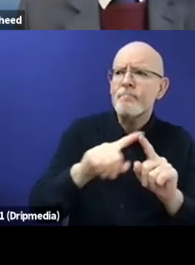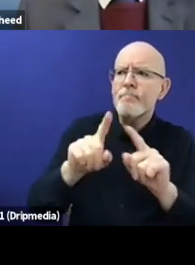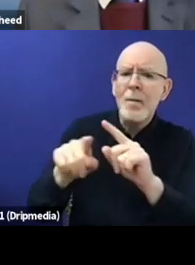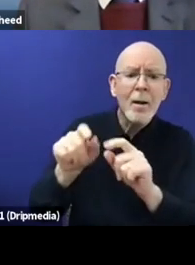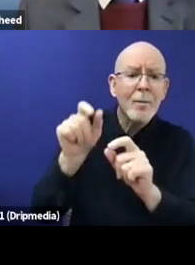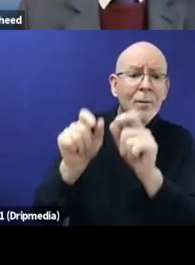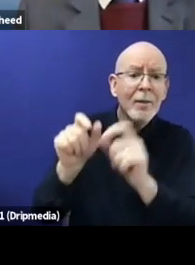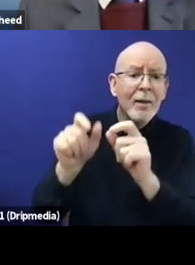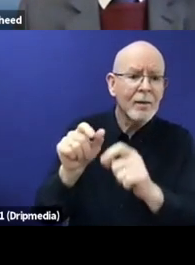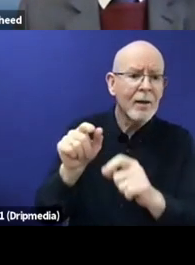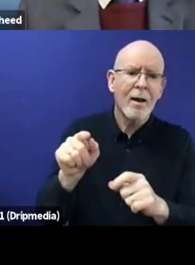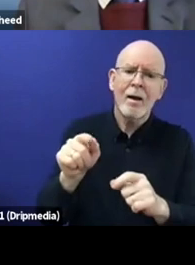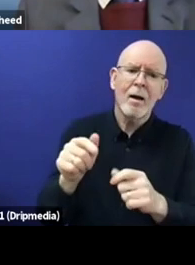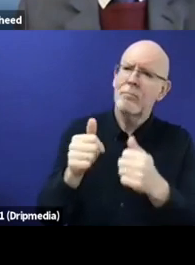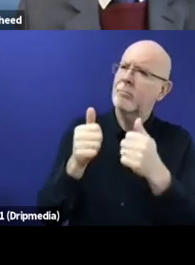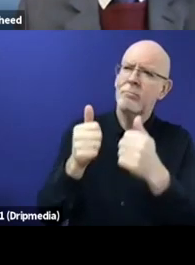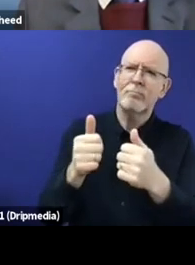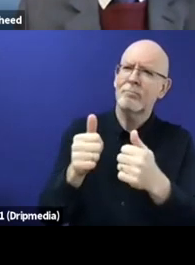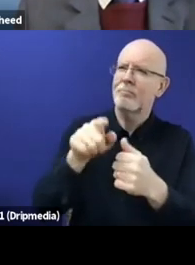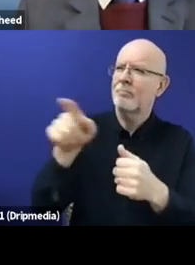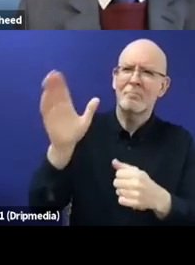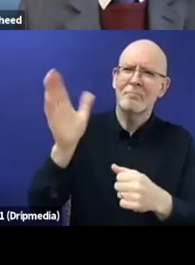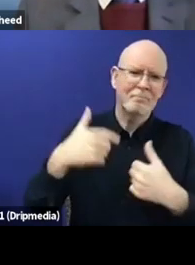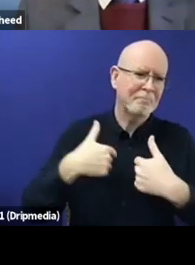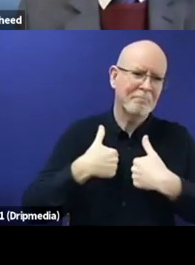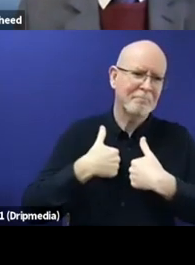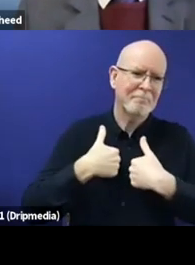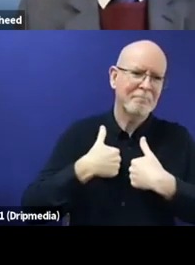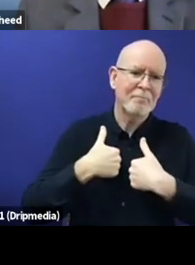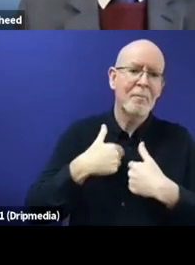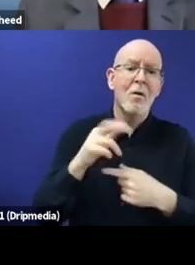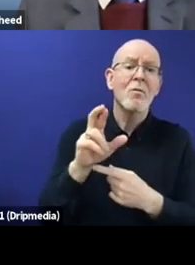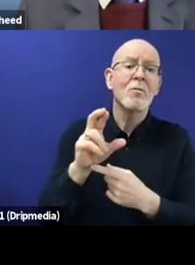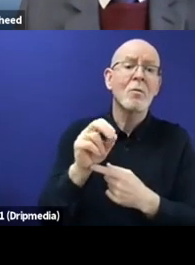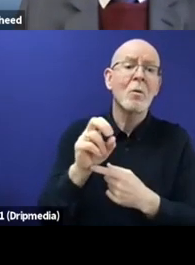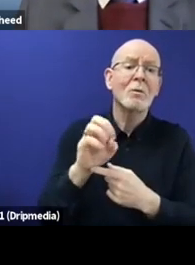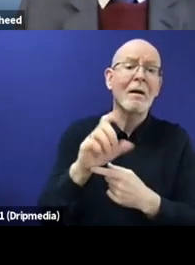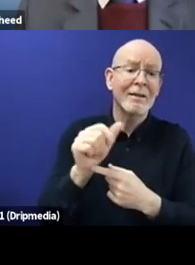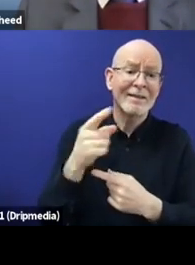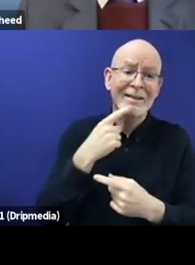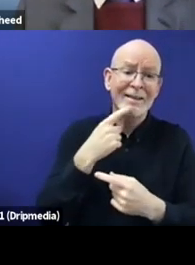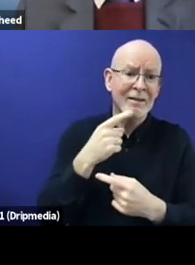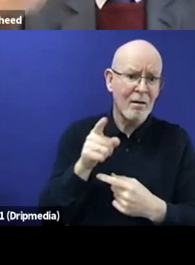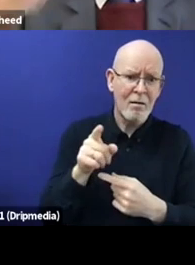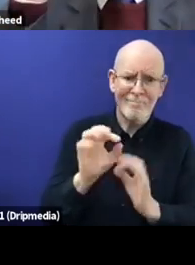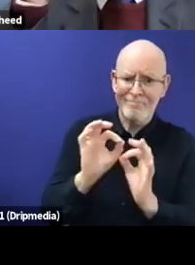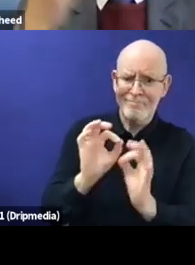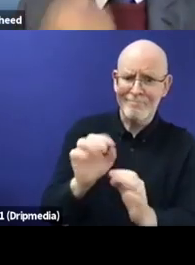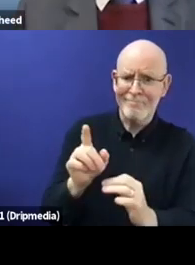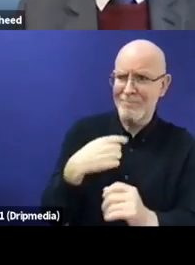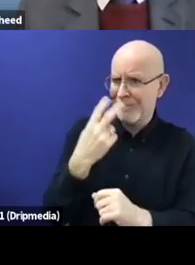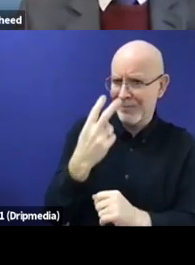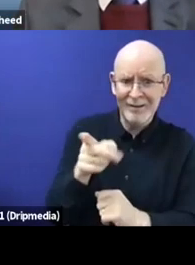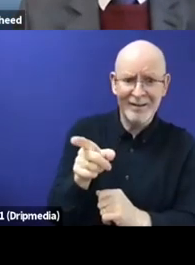one of the things that is one of the objectives of the network is to increase this refugee-led research and involvement